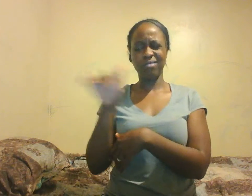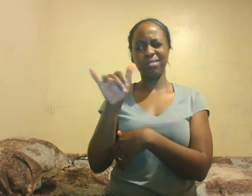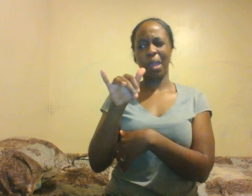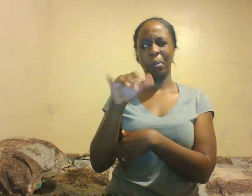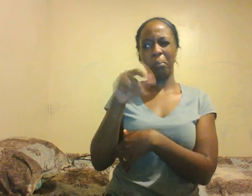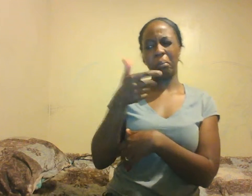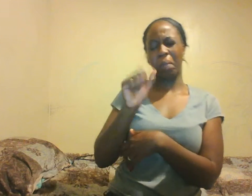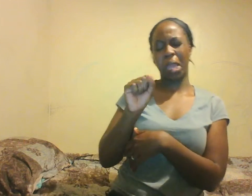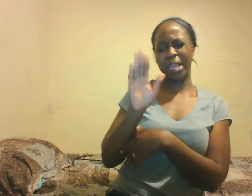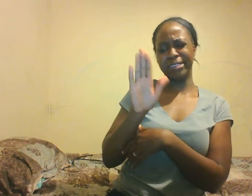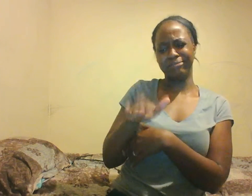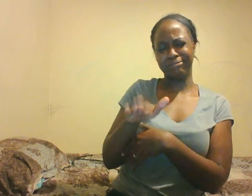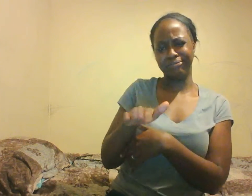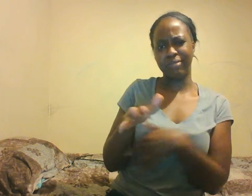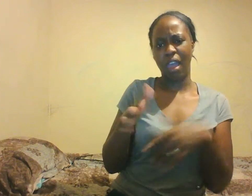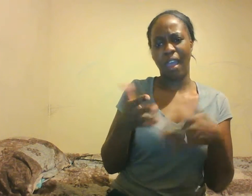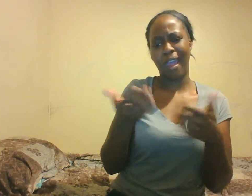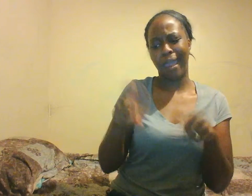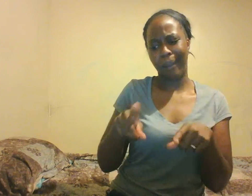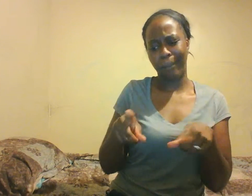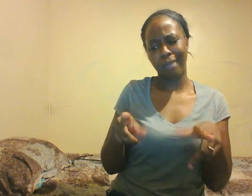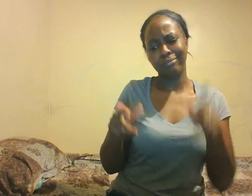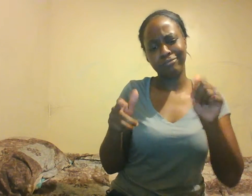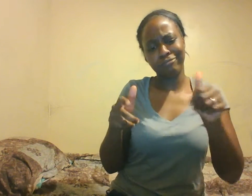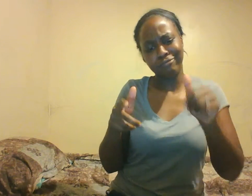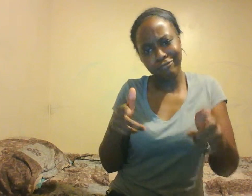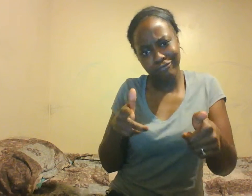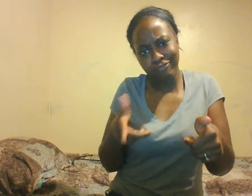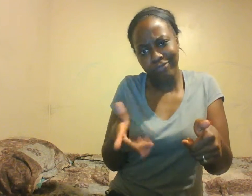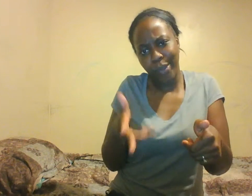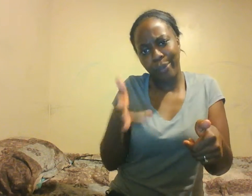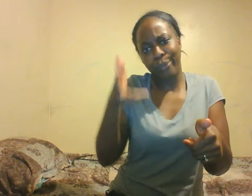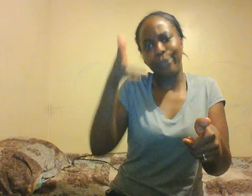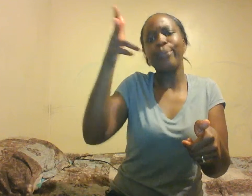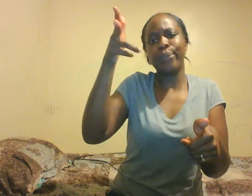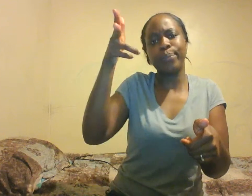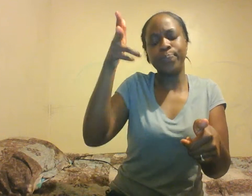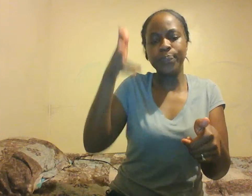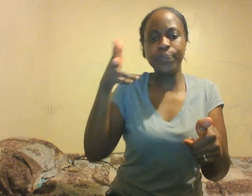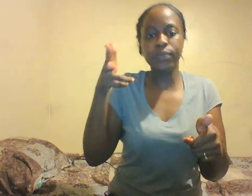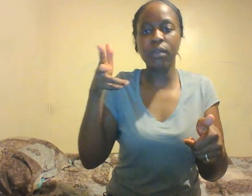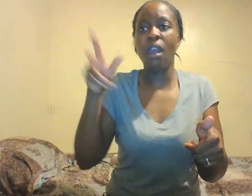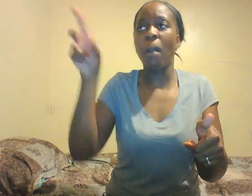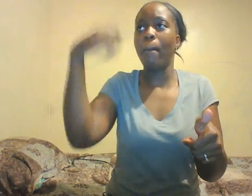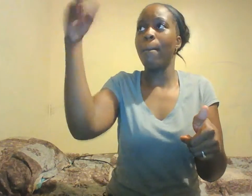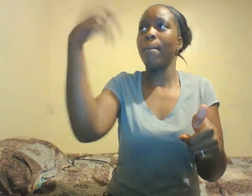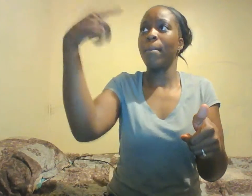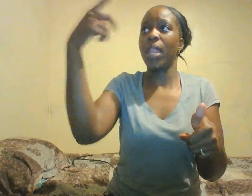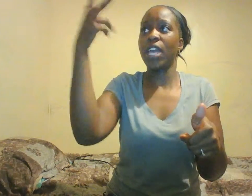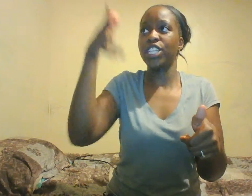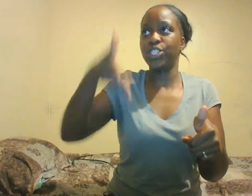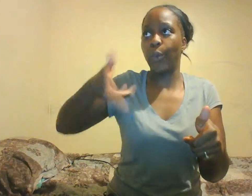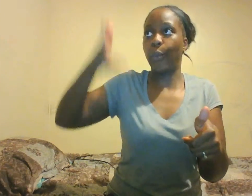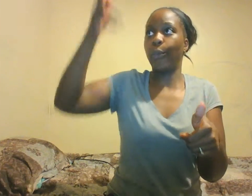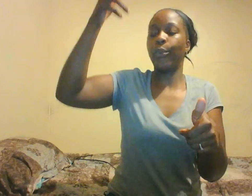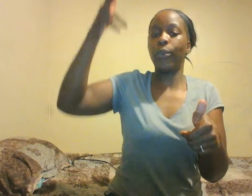lowers the speed, the helicopter comes down. On my left thumb, I turn the lever or push a lever